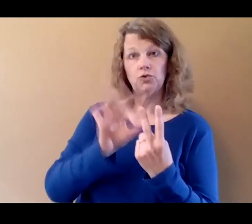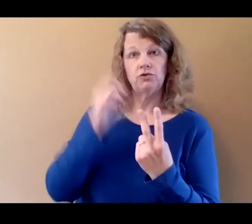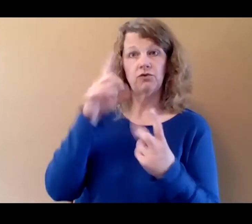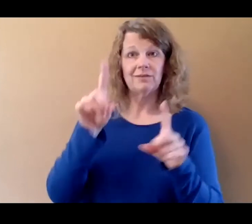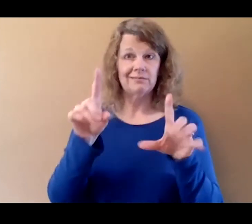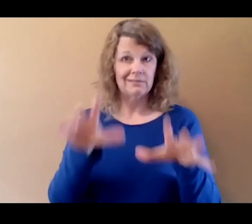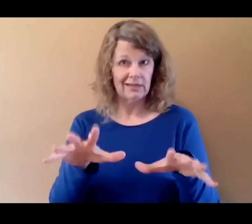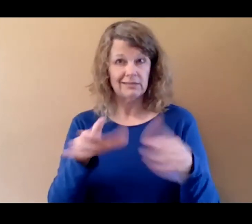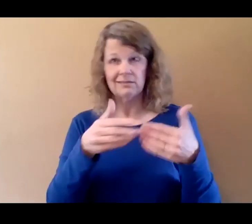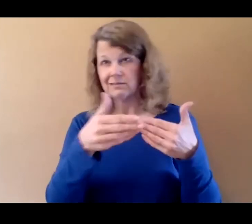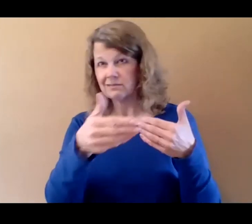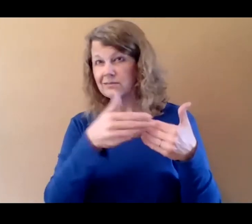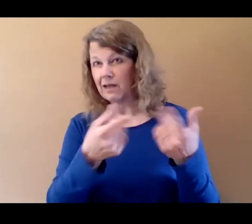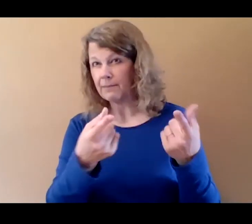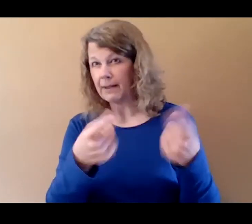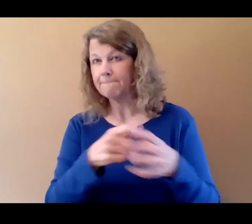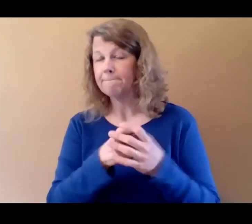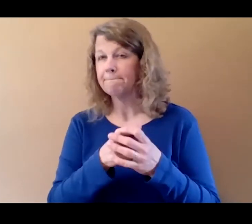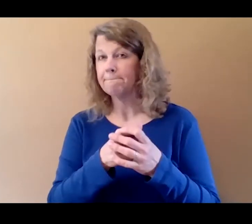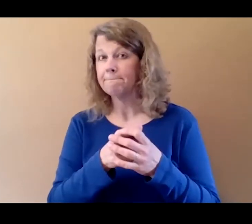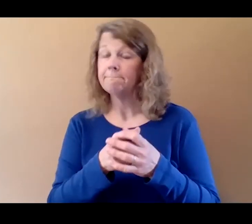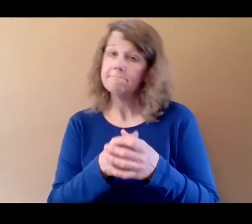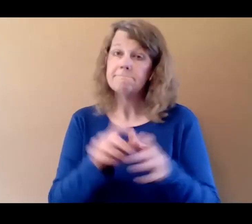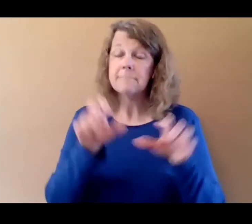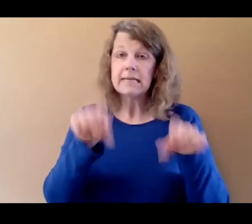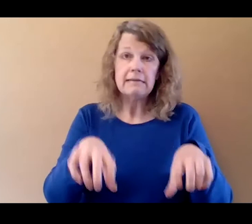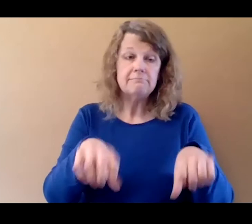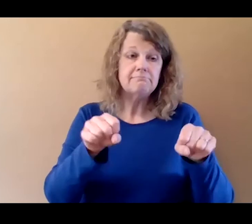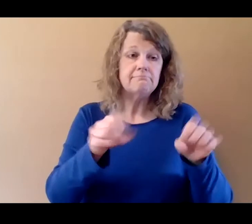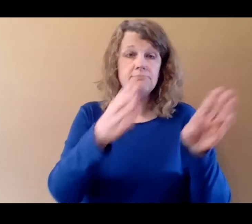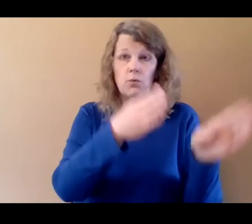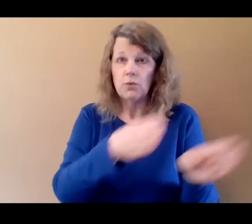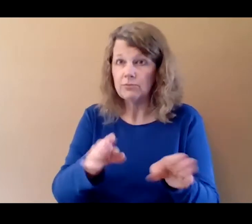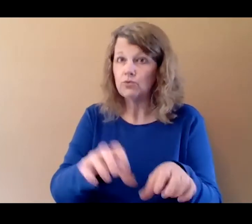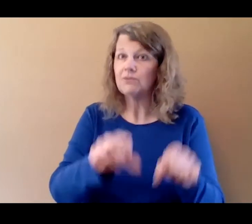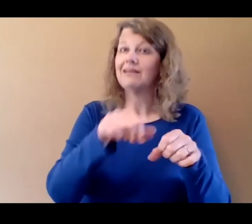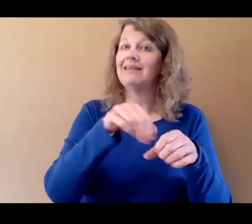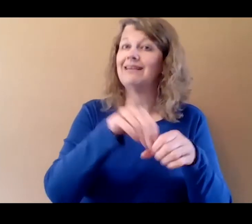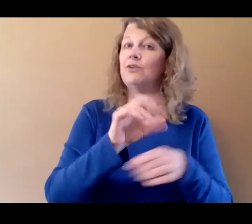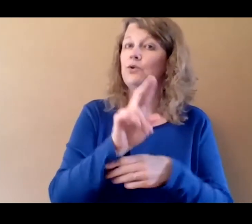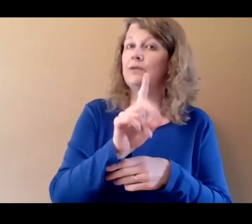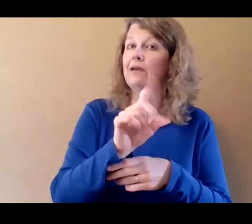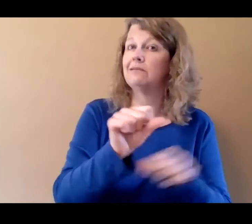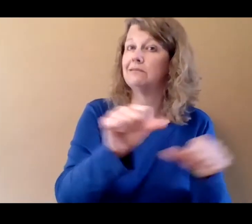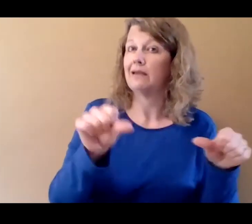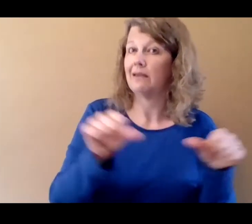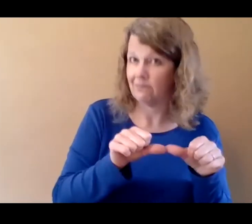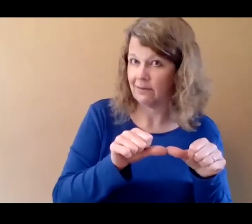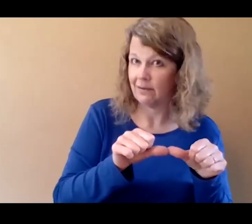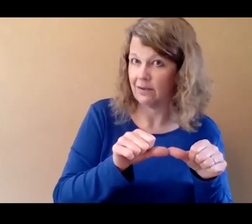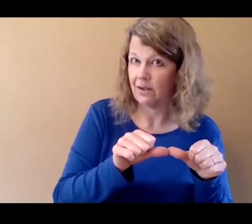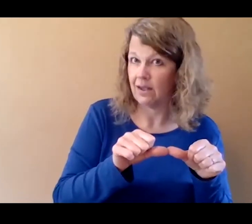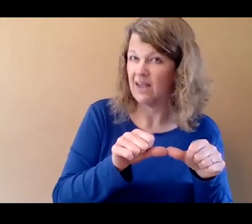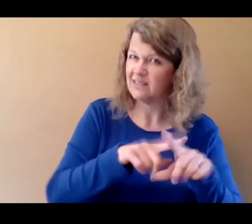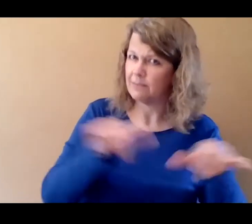an exam is coming up. Make arrangements to take the exam in the UDS testing area, taking it at the